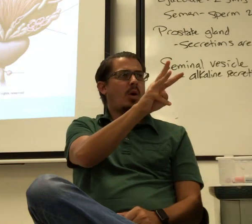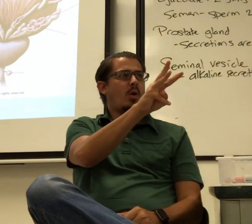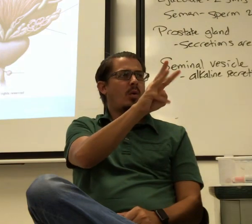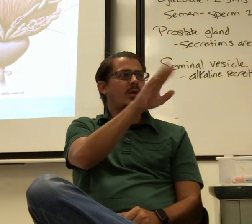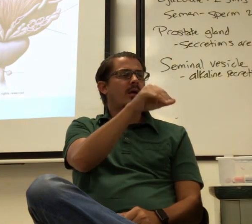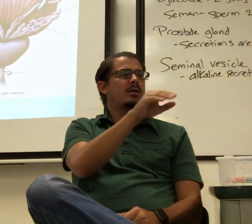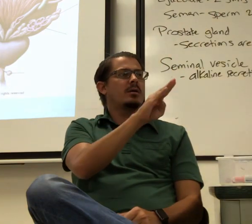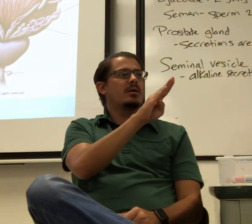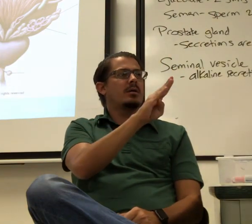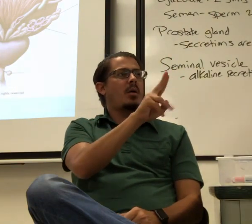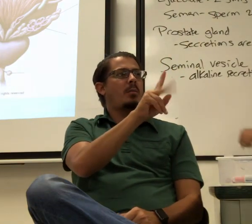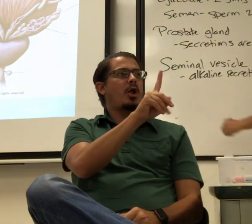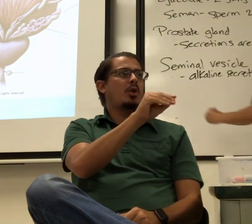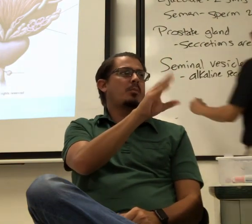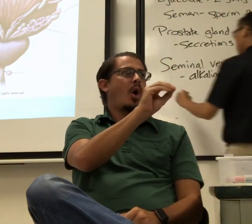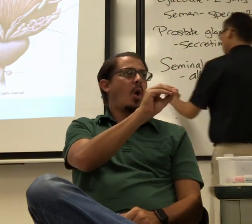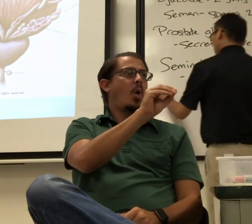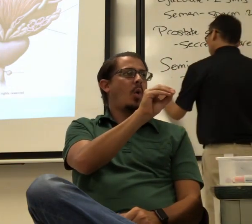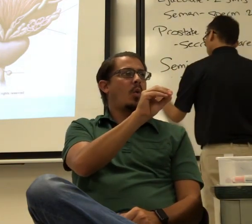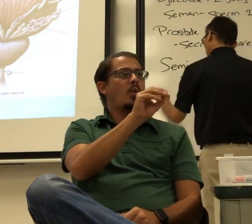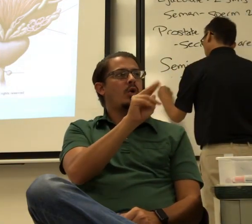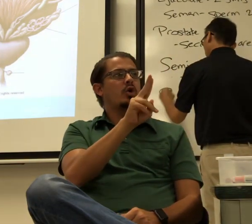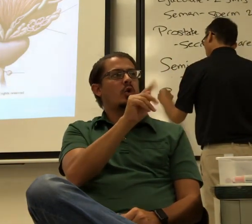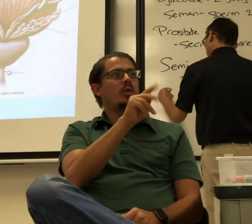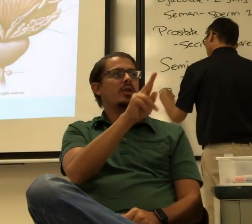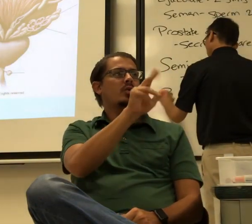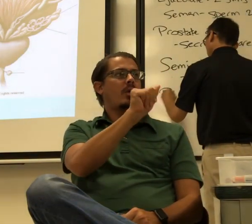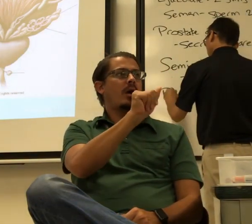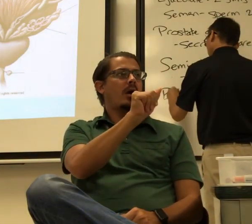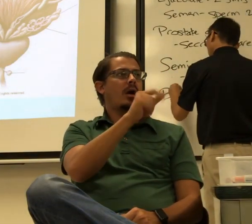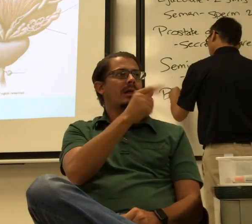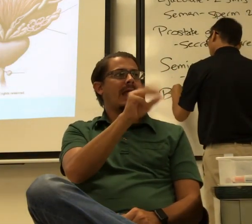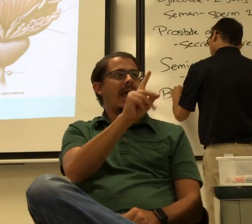the bulbourethral gland. Bulbourethral